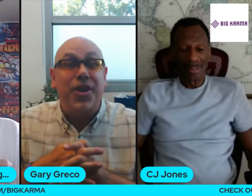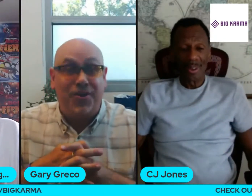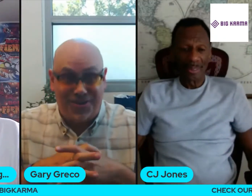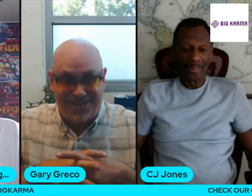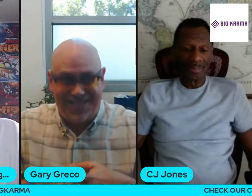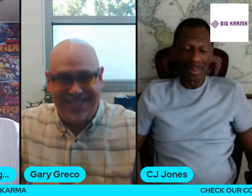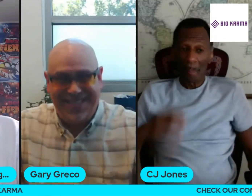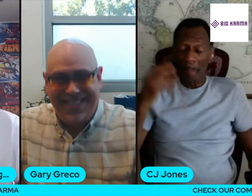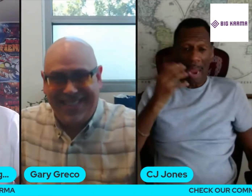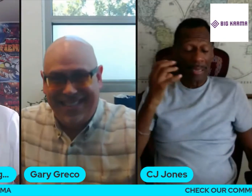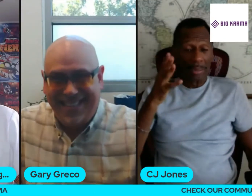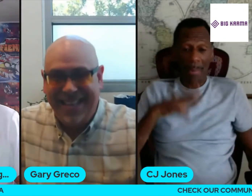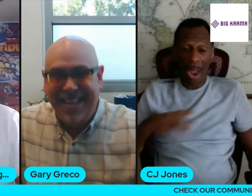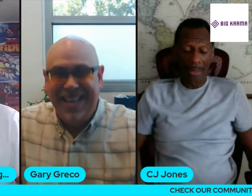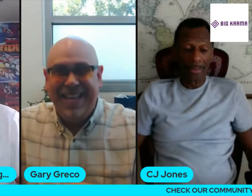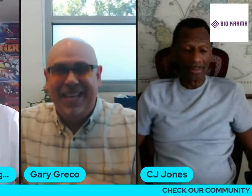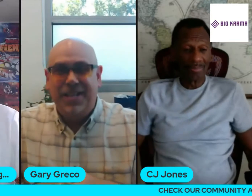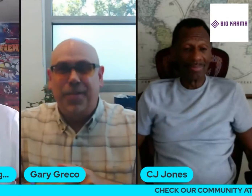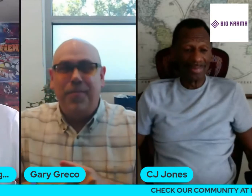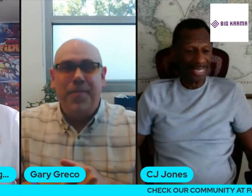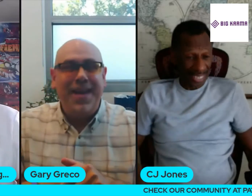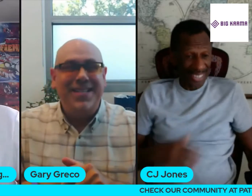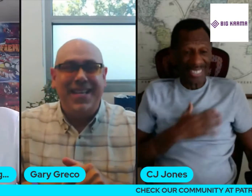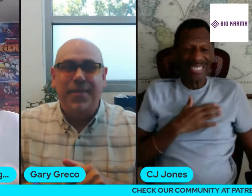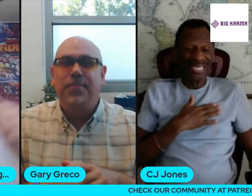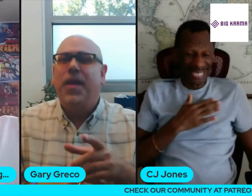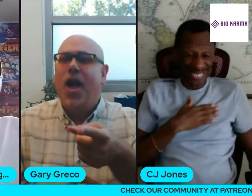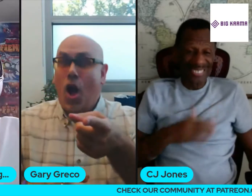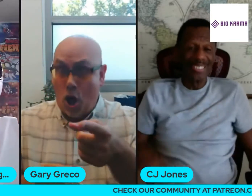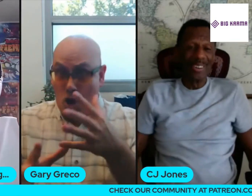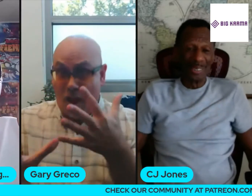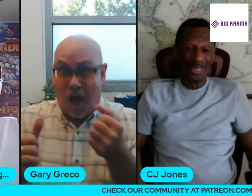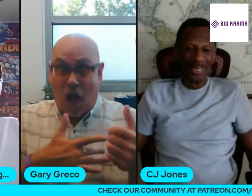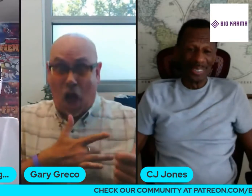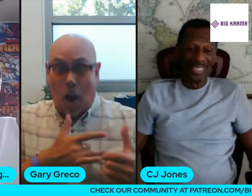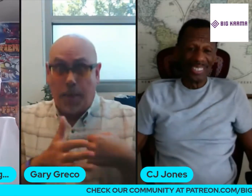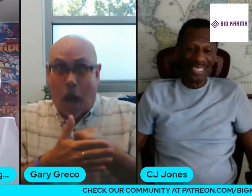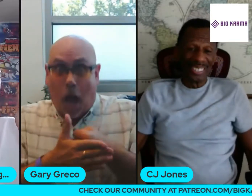2 years. How fast did your heartbeat go? Amazing.